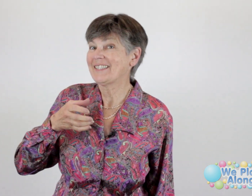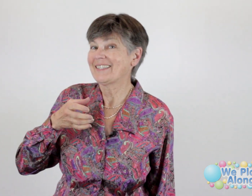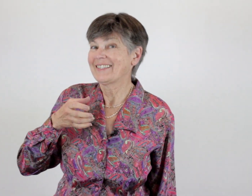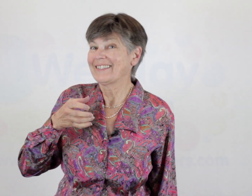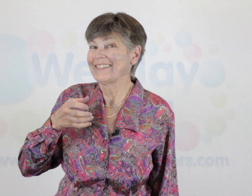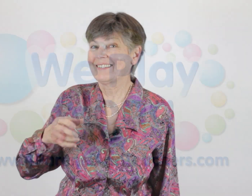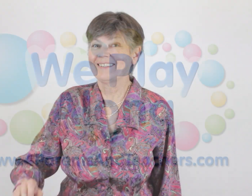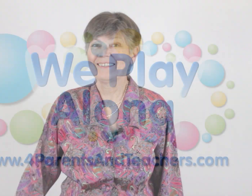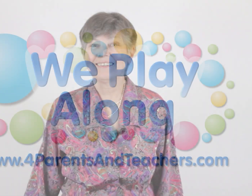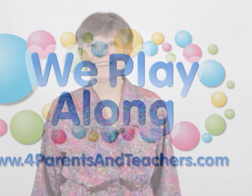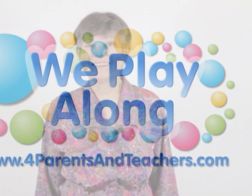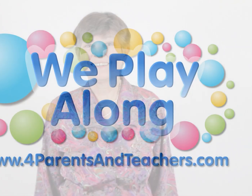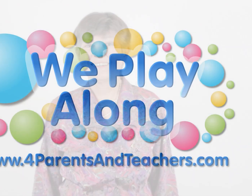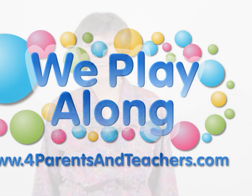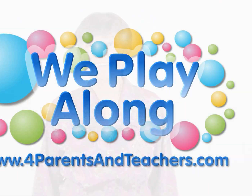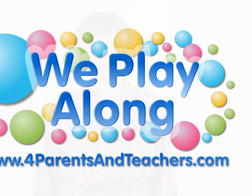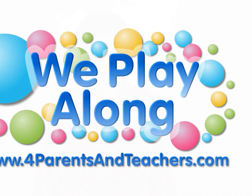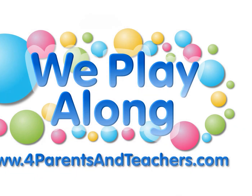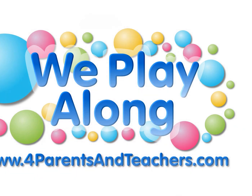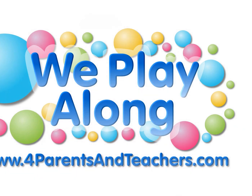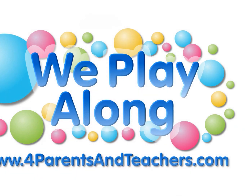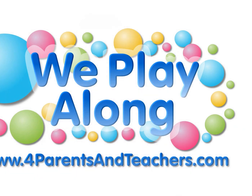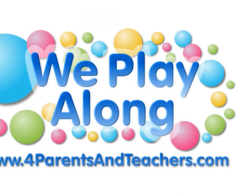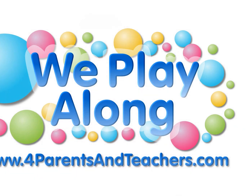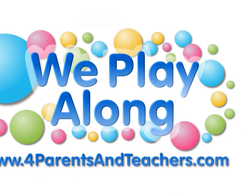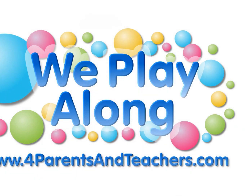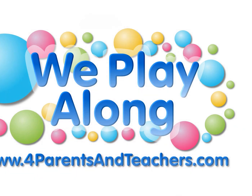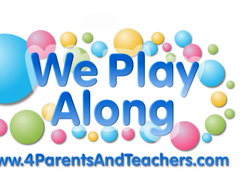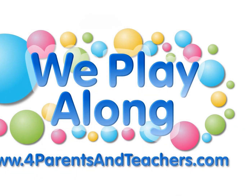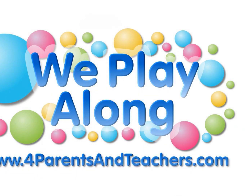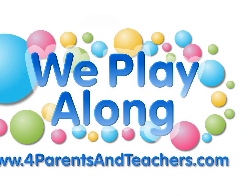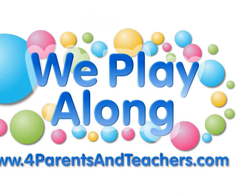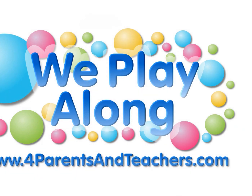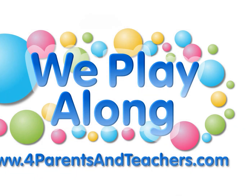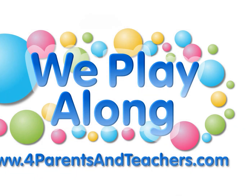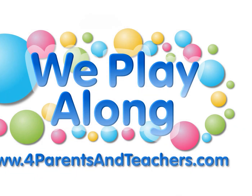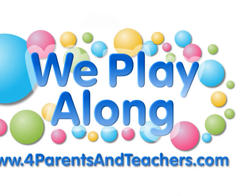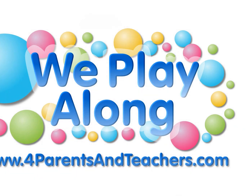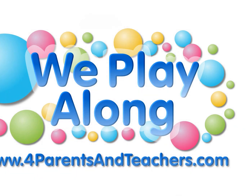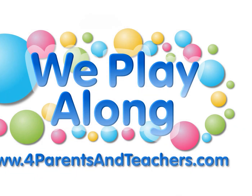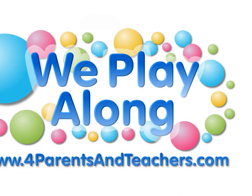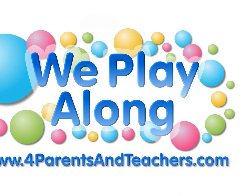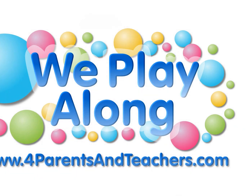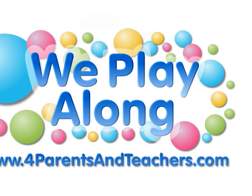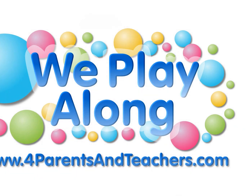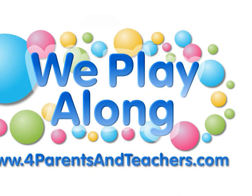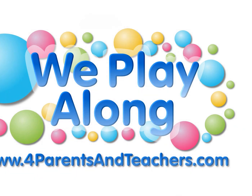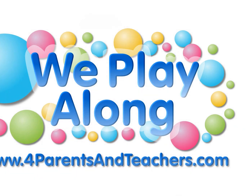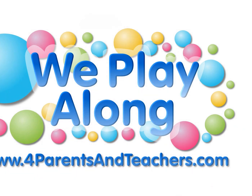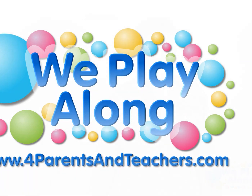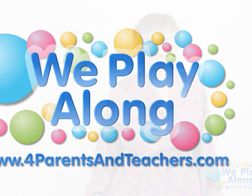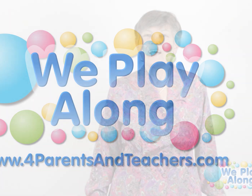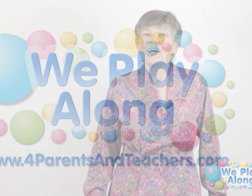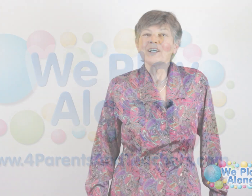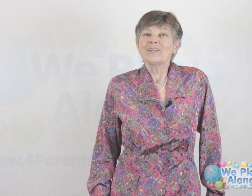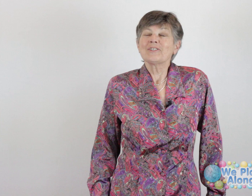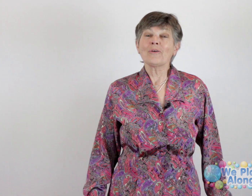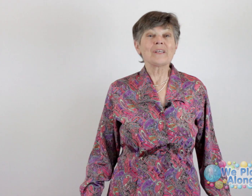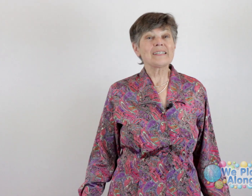beverages. Play, play, play along. Come on and play along. Play, play, play along. Come on and play along. So the